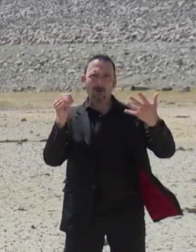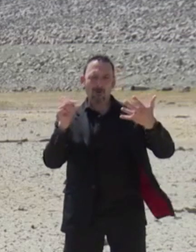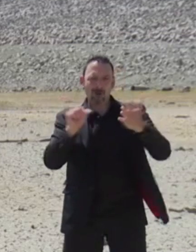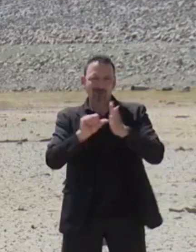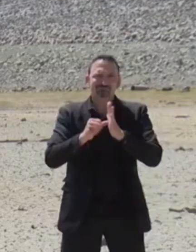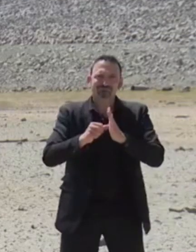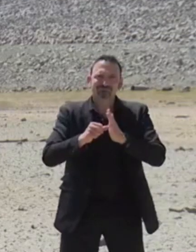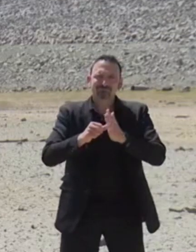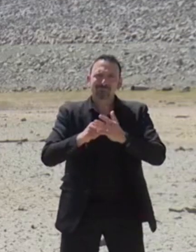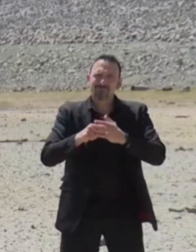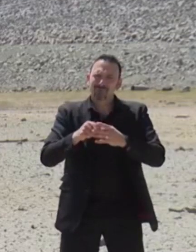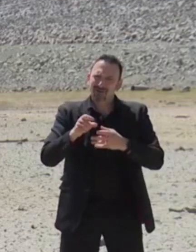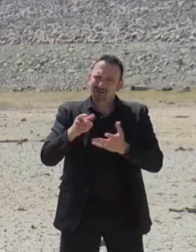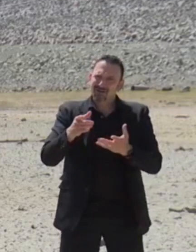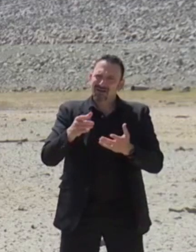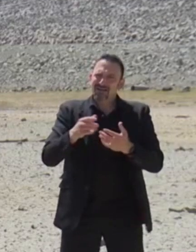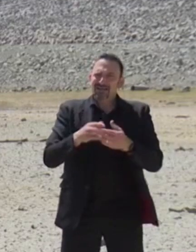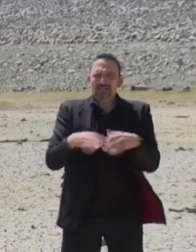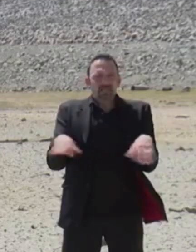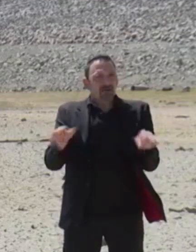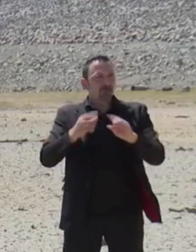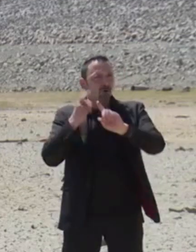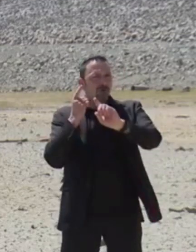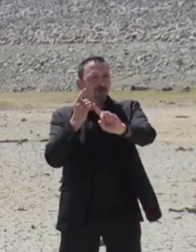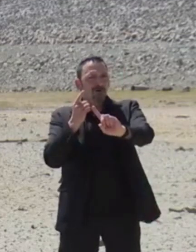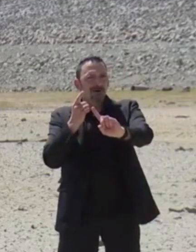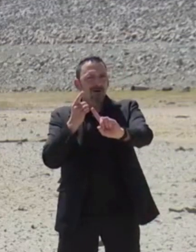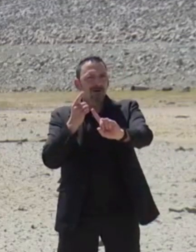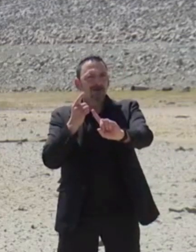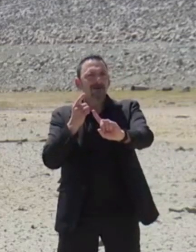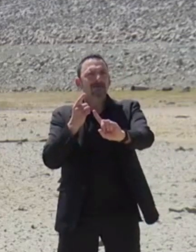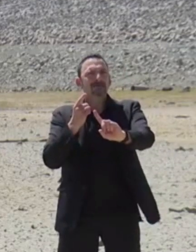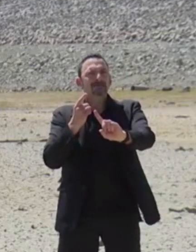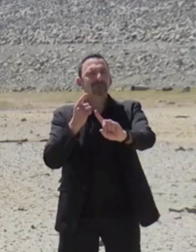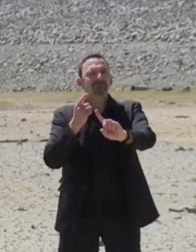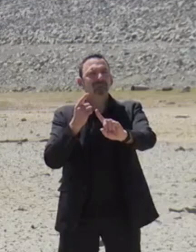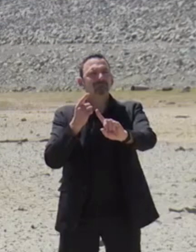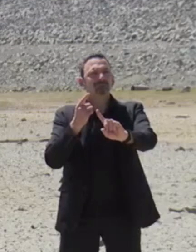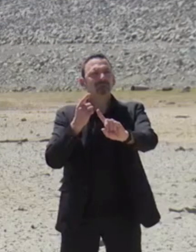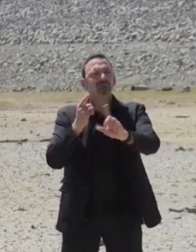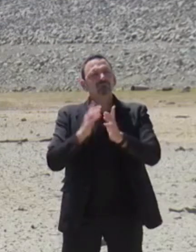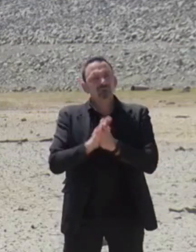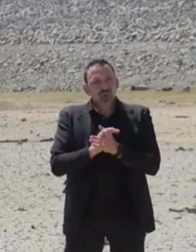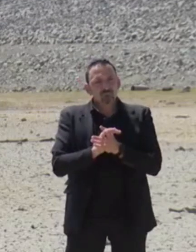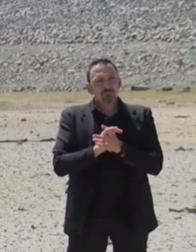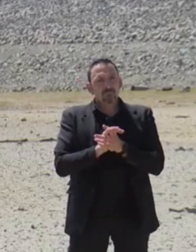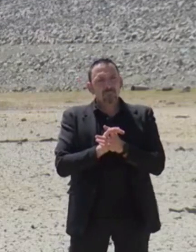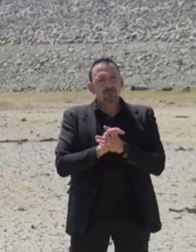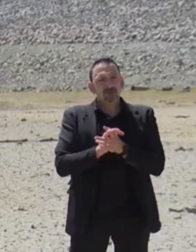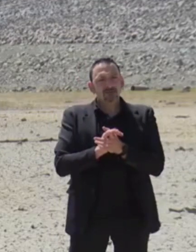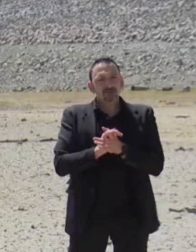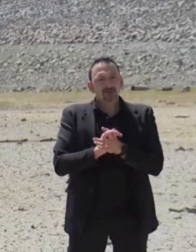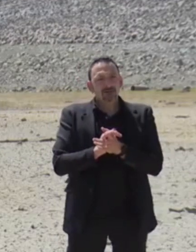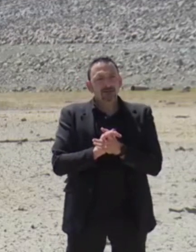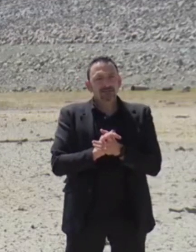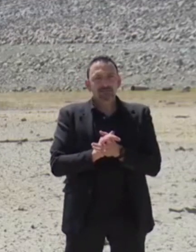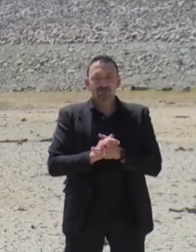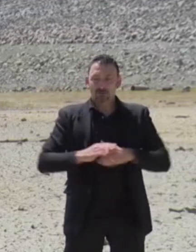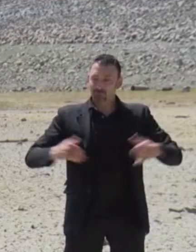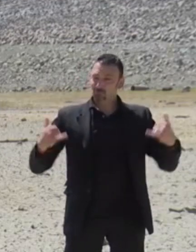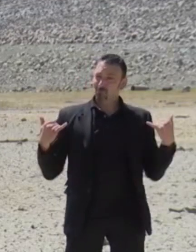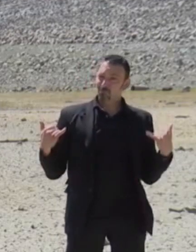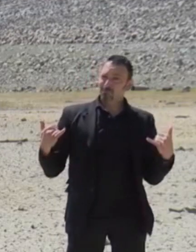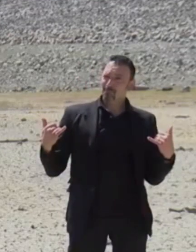The important point is to reinforce at this moment is that